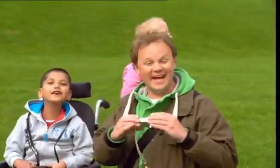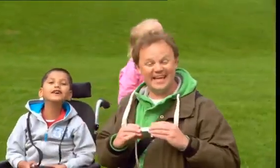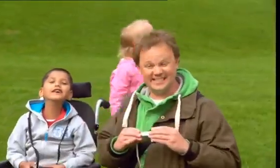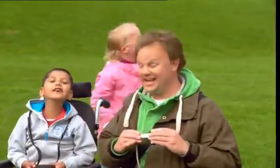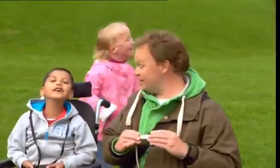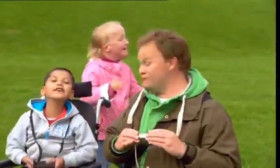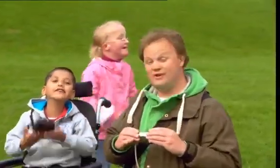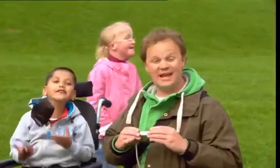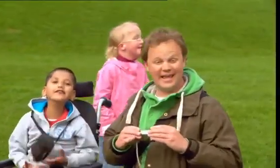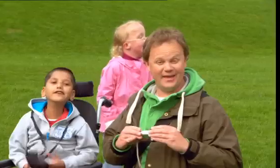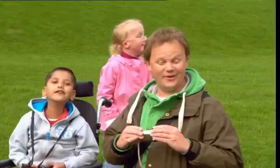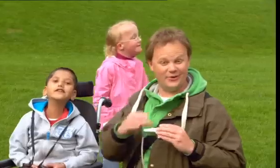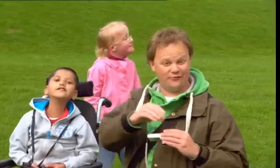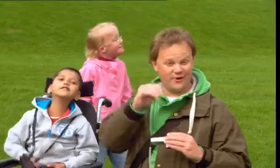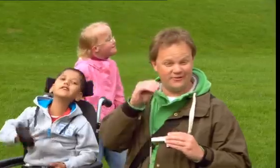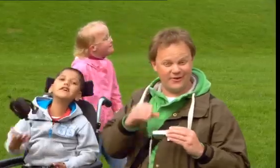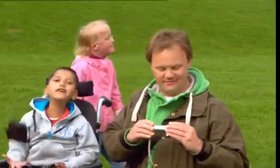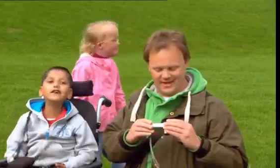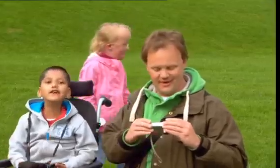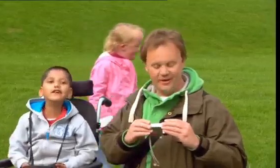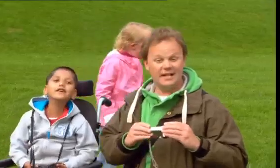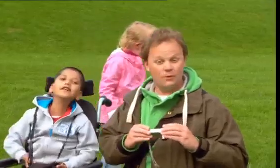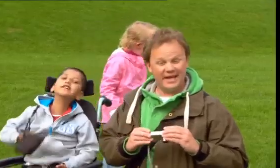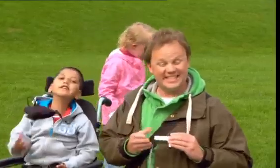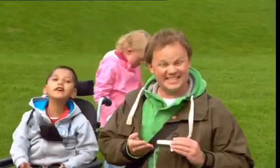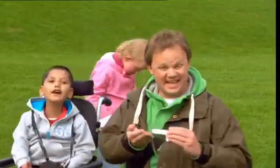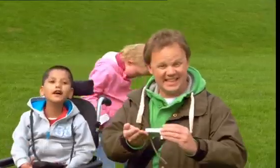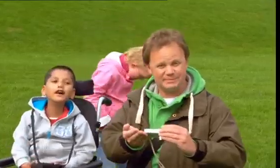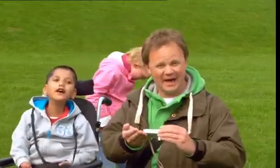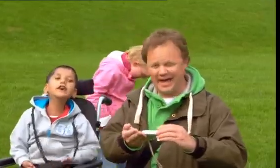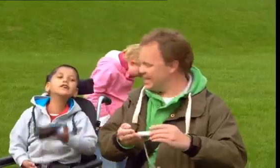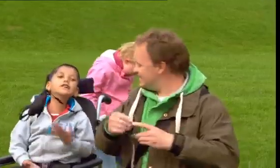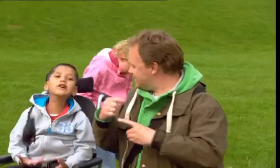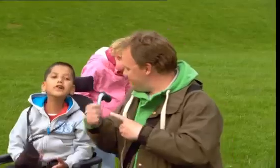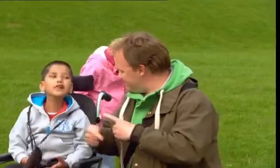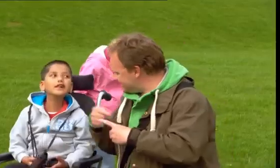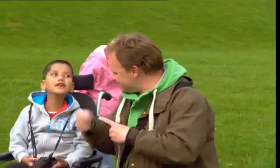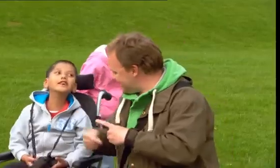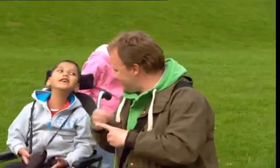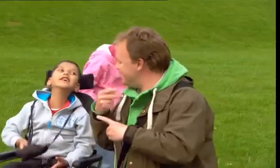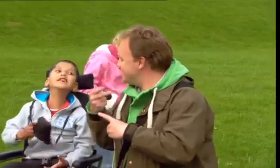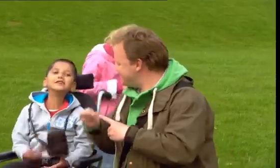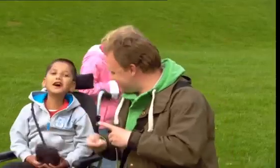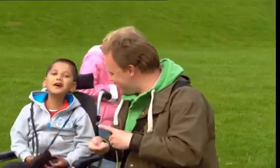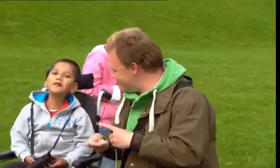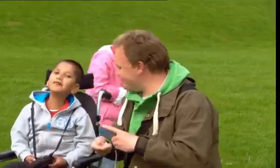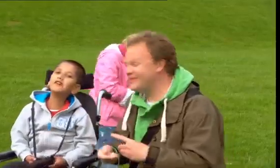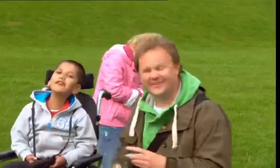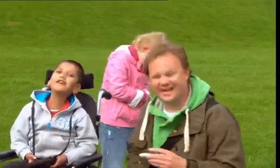Danny has taken a really good photo, haven't you? We can send this back to Mr. Tumble. That's